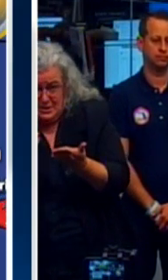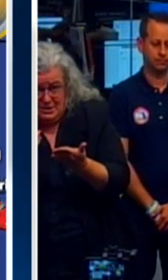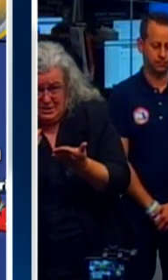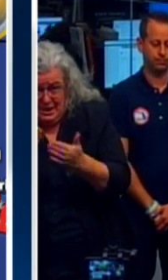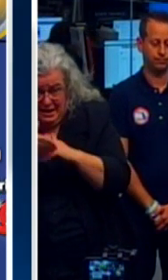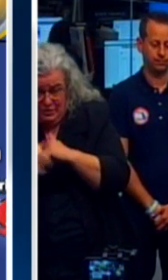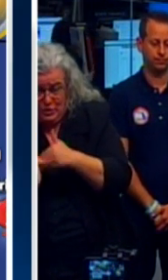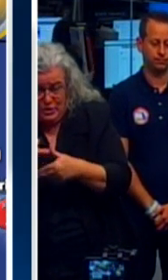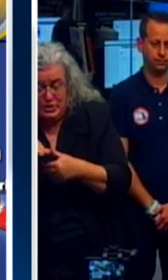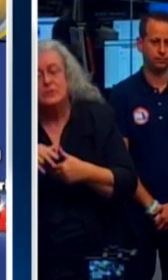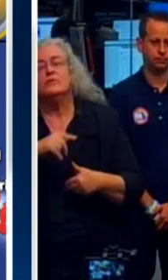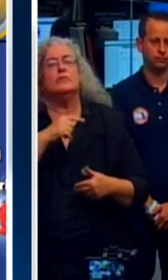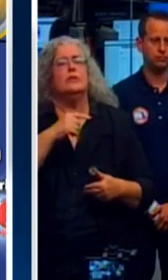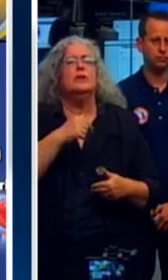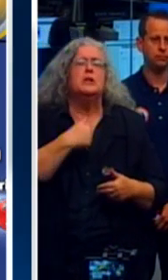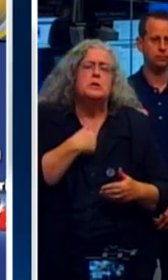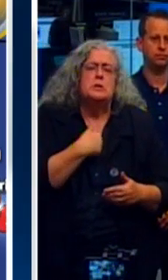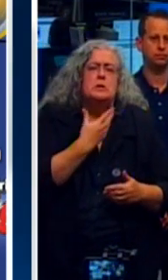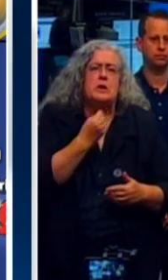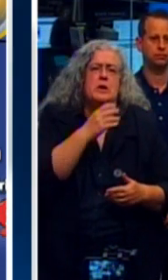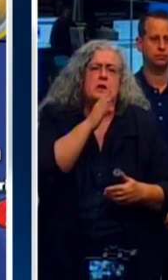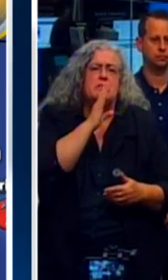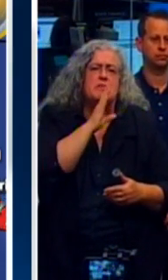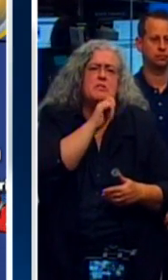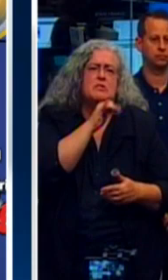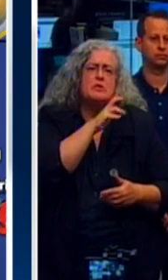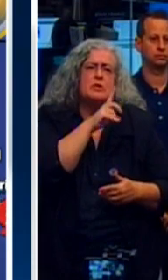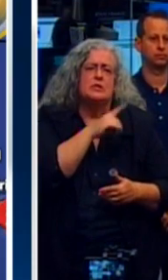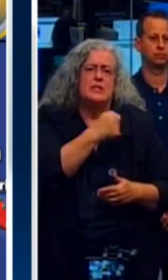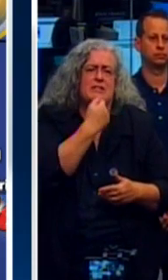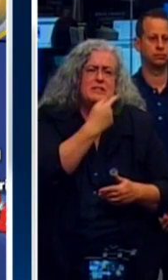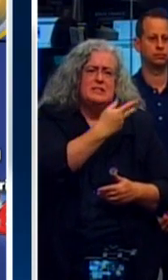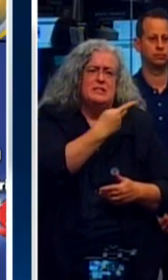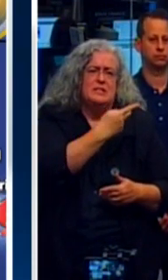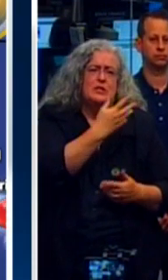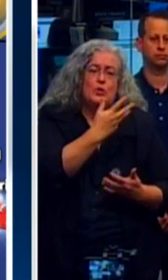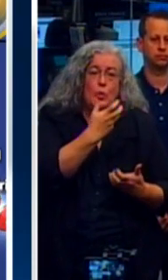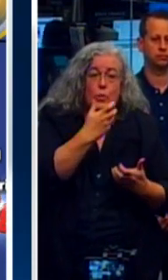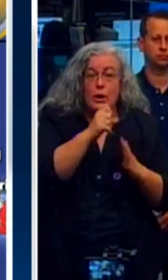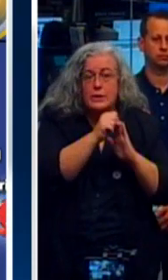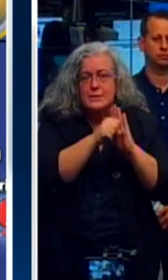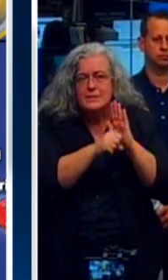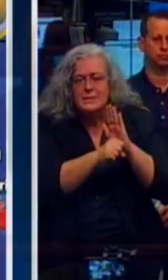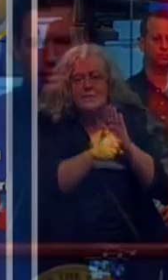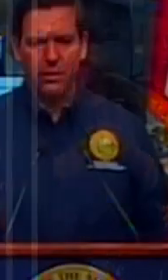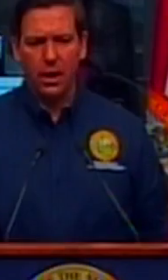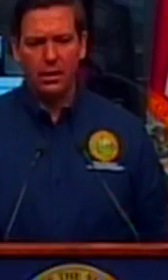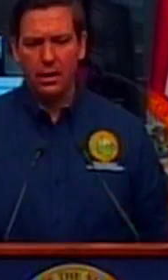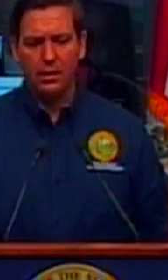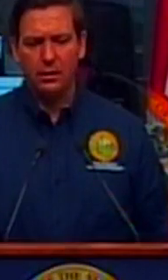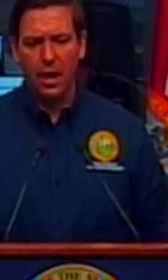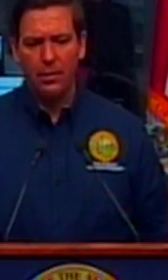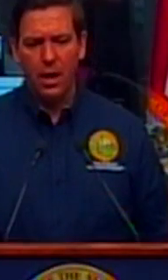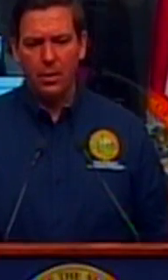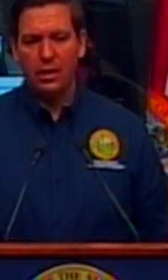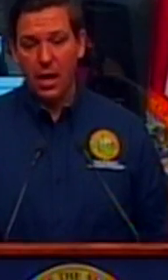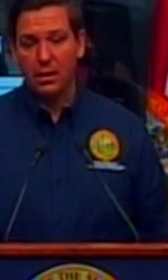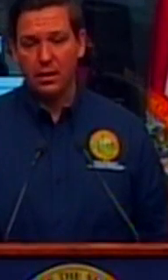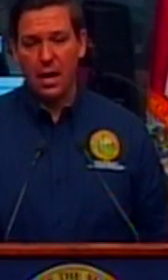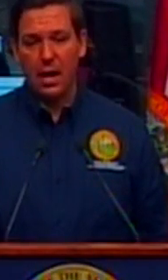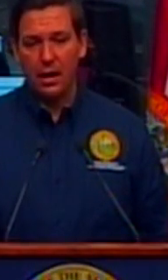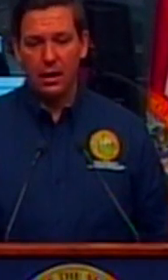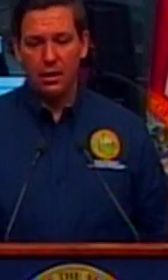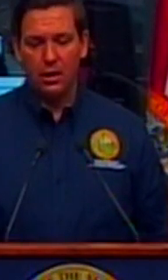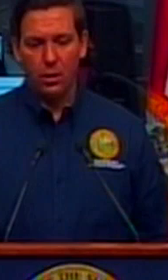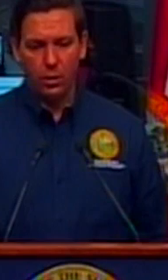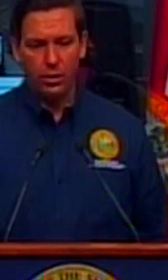I have talked earlier this year about do we want a state fuel reserve or – and we've kicked around different ideas. But at the end